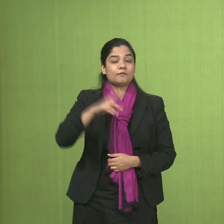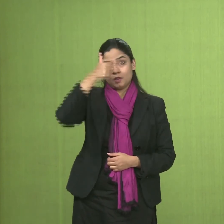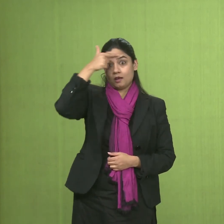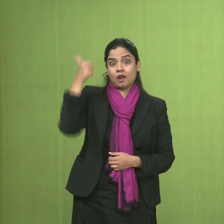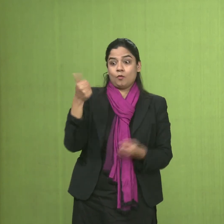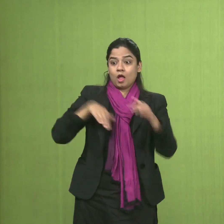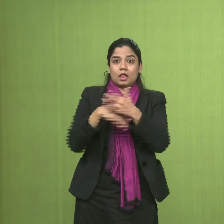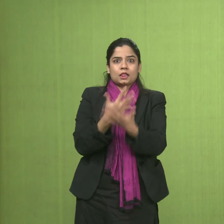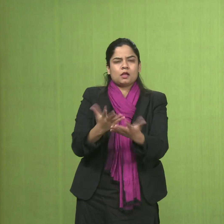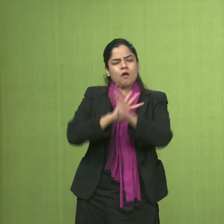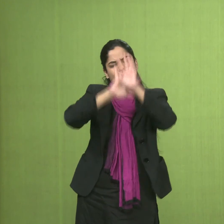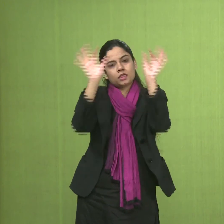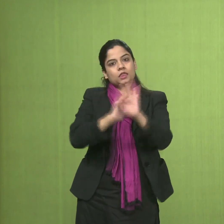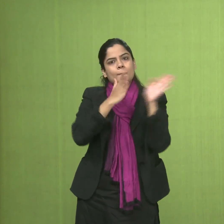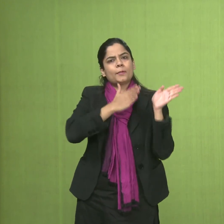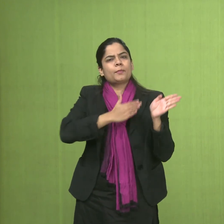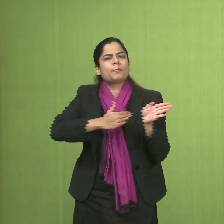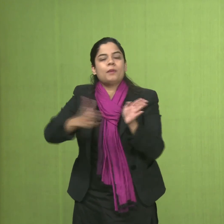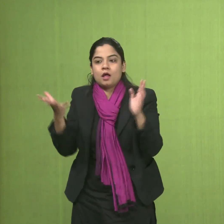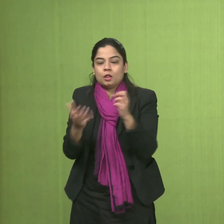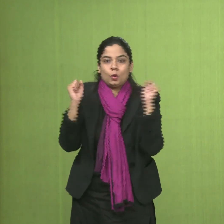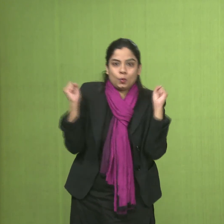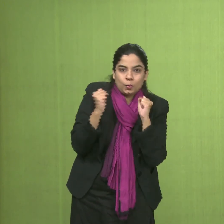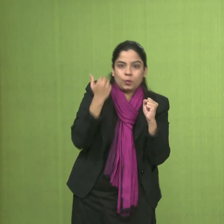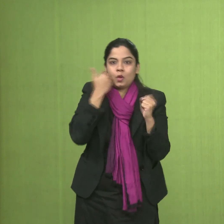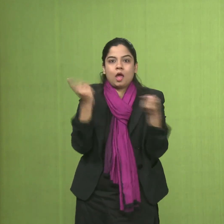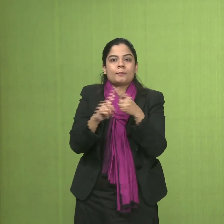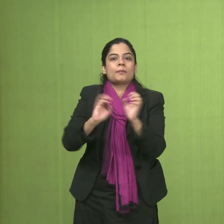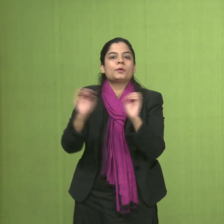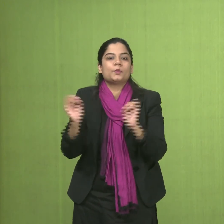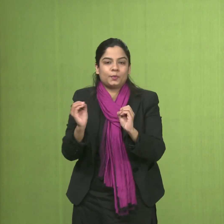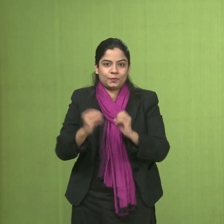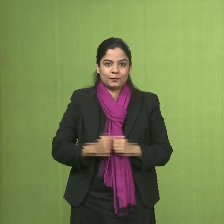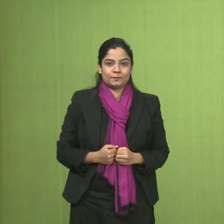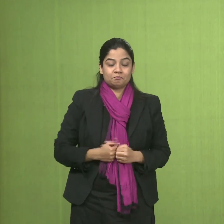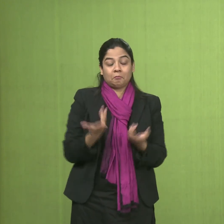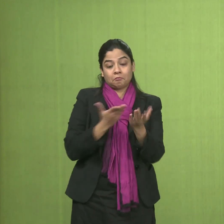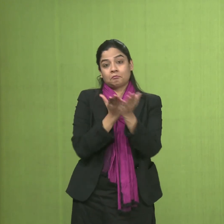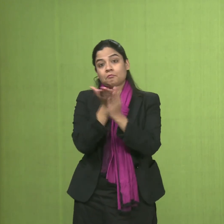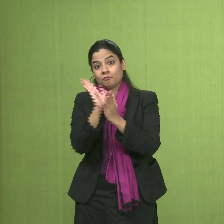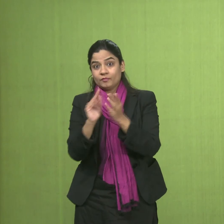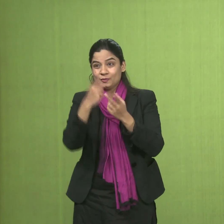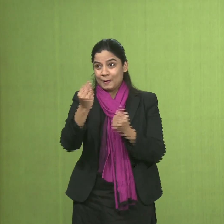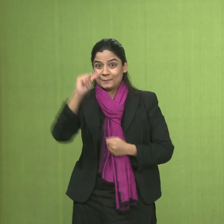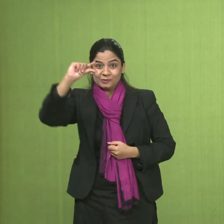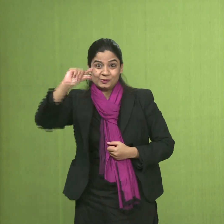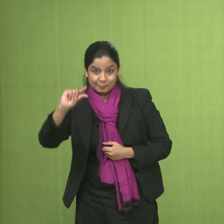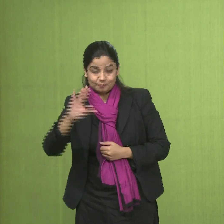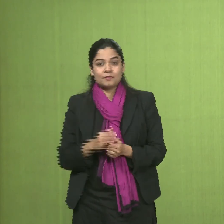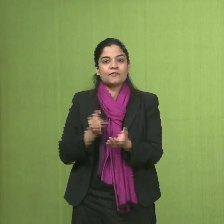it runs for a very long time. You can keep a lot of things inside the freezer and in the refrigerator. If